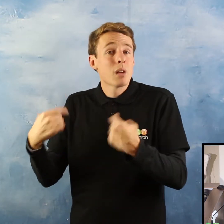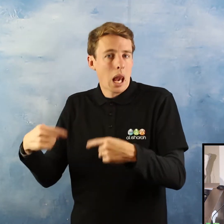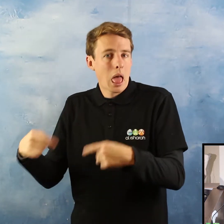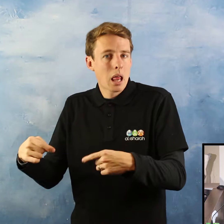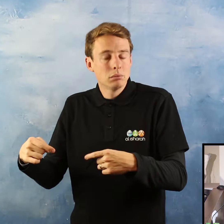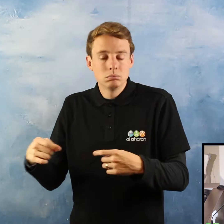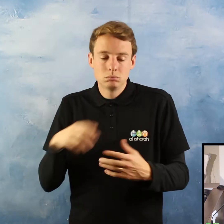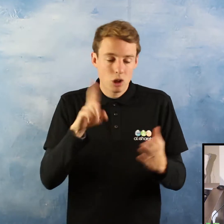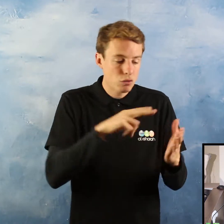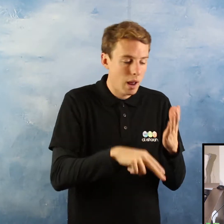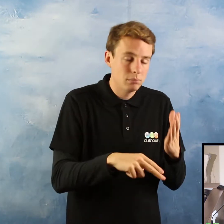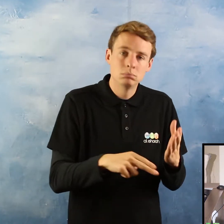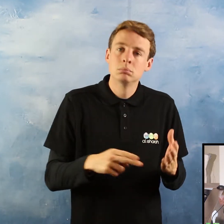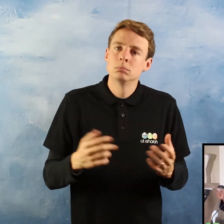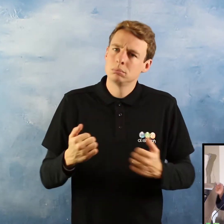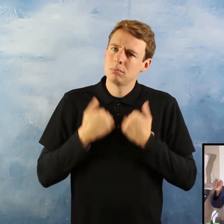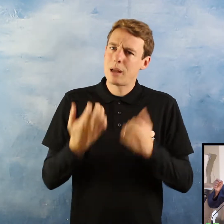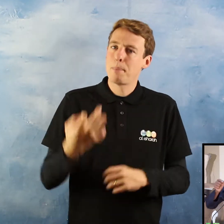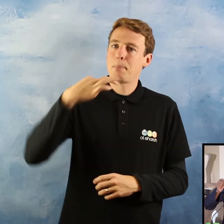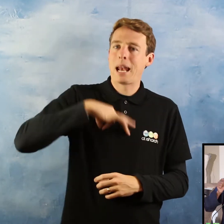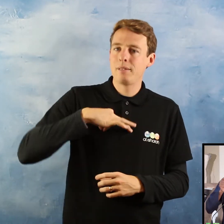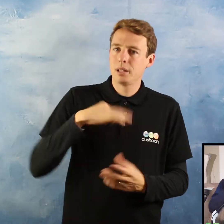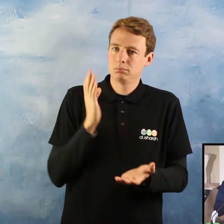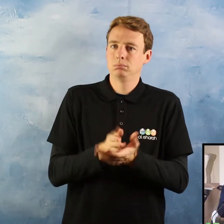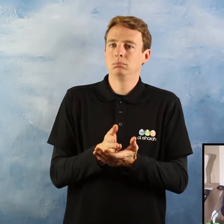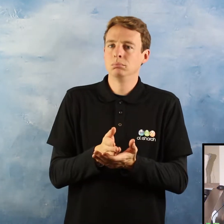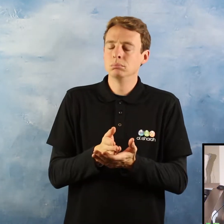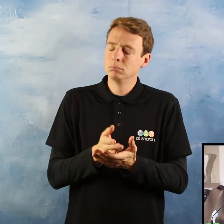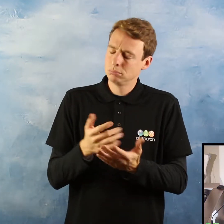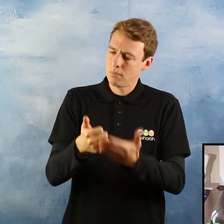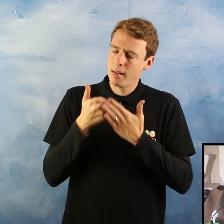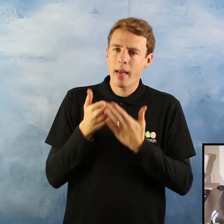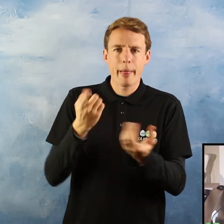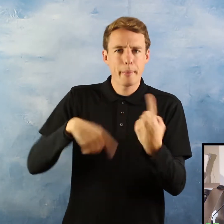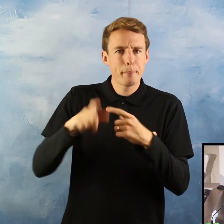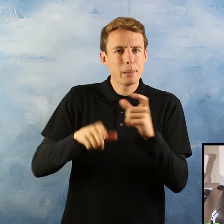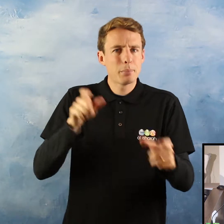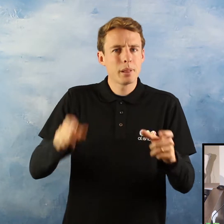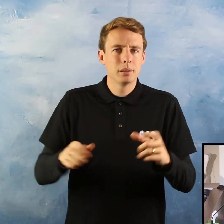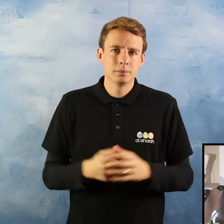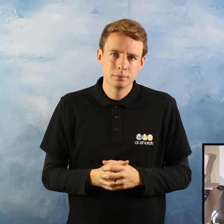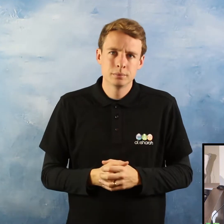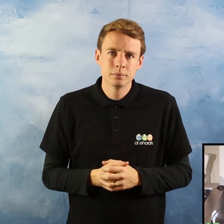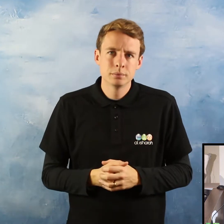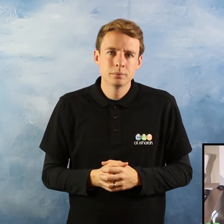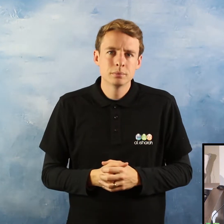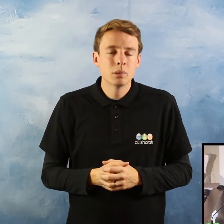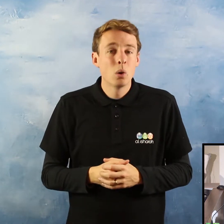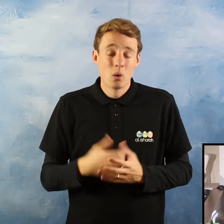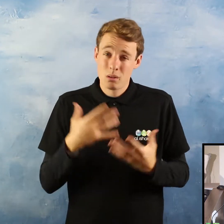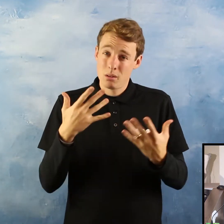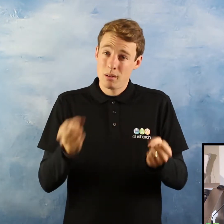human benefit. Imam Az-Zahabi, he listed, some of you know, or most of you know, 70